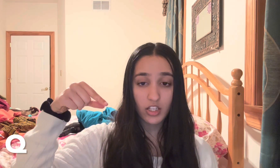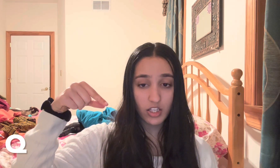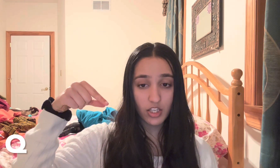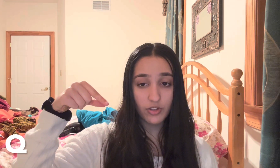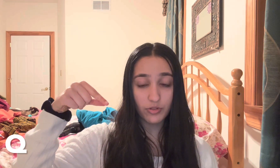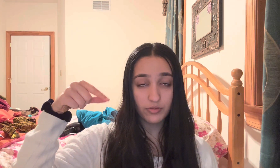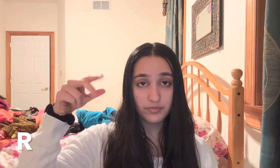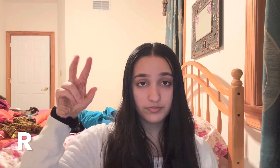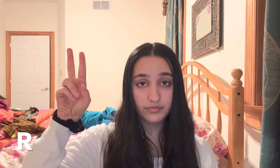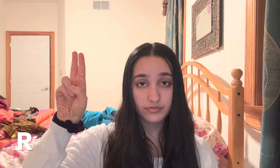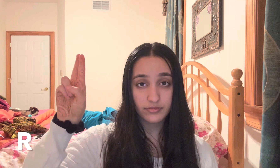Q,